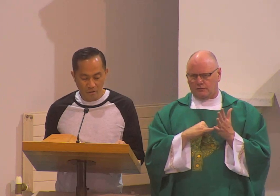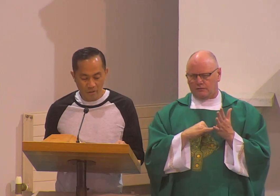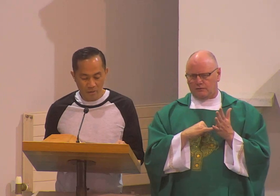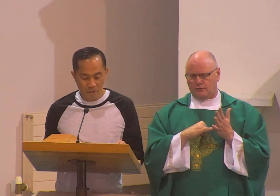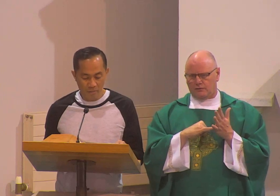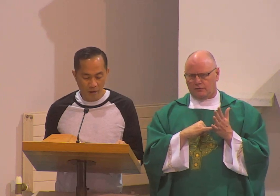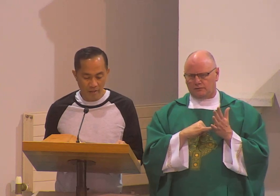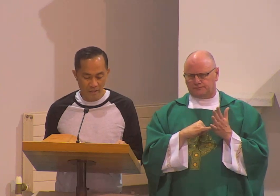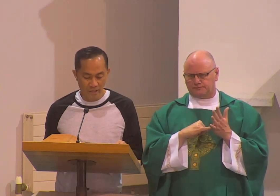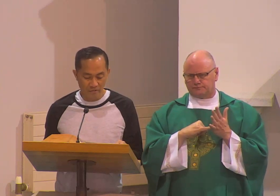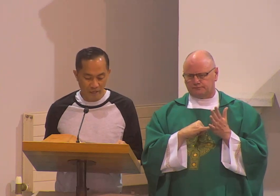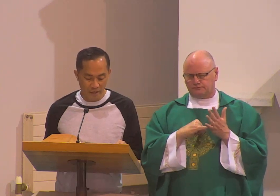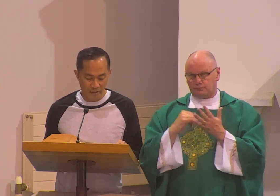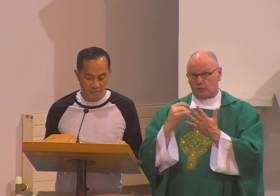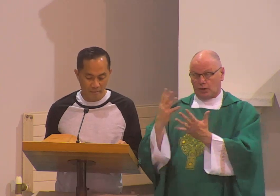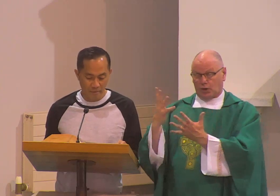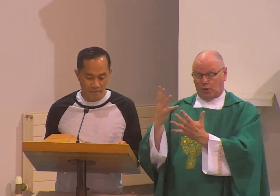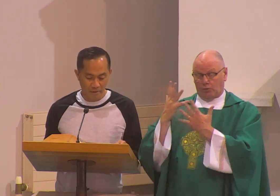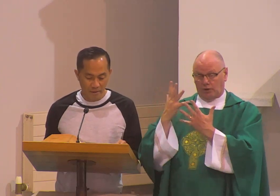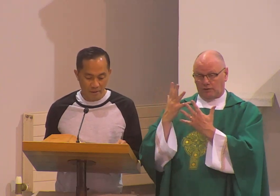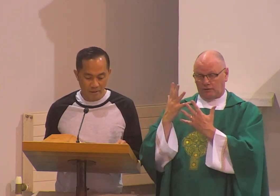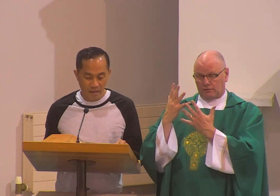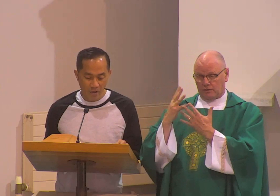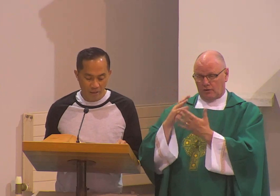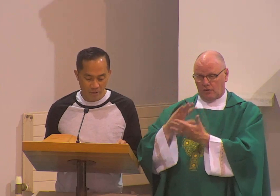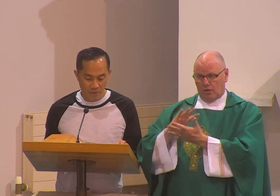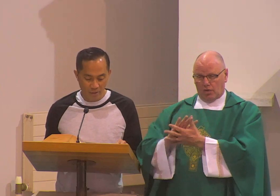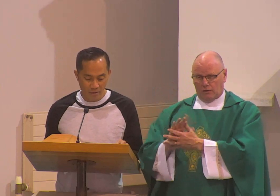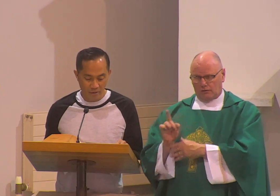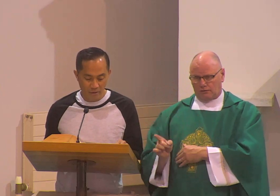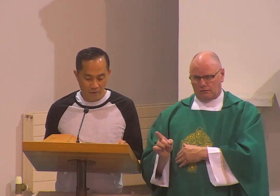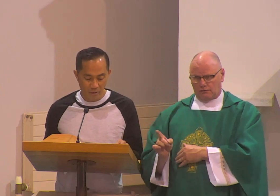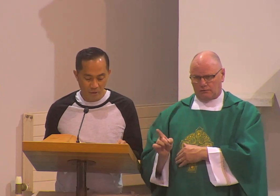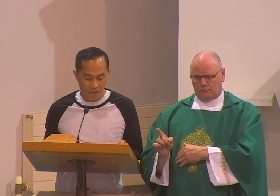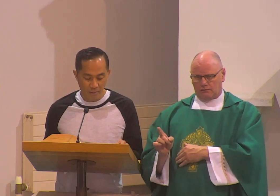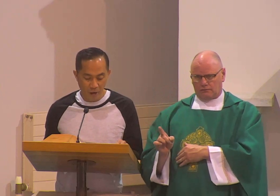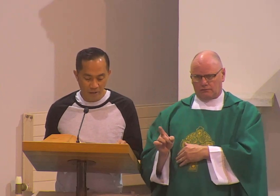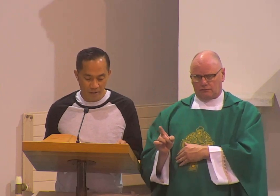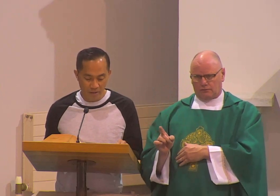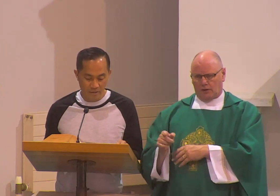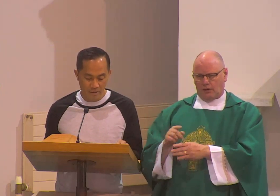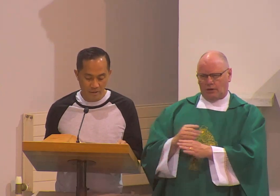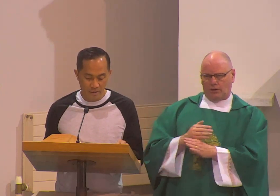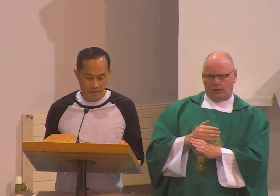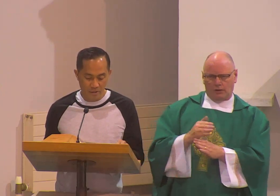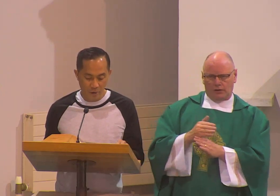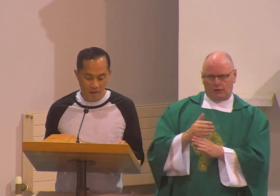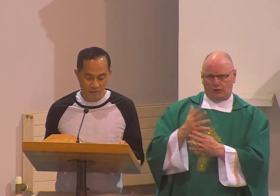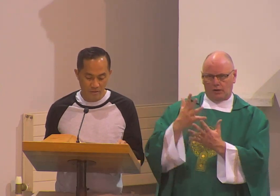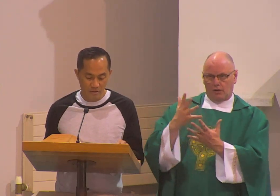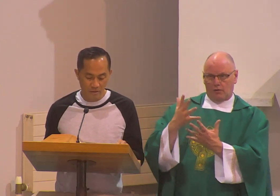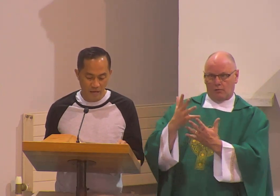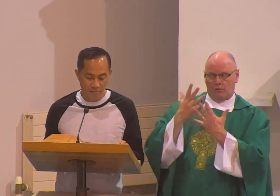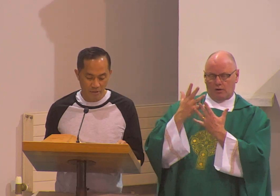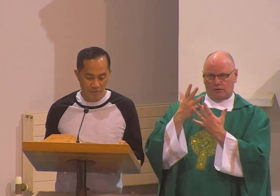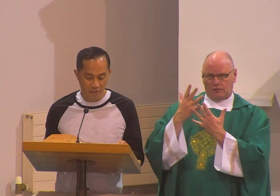though it was a brightness that faded, then how much greater will be the brightness that surrounds